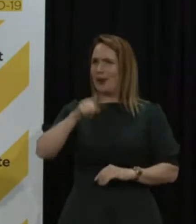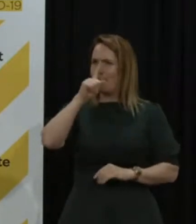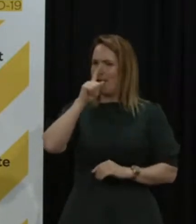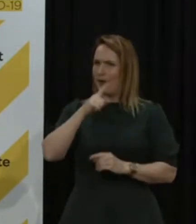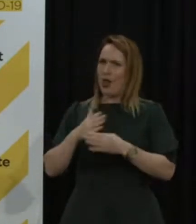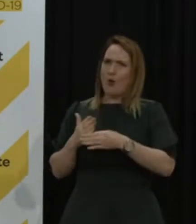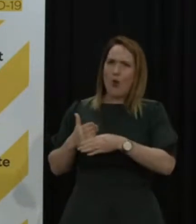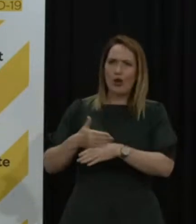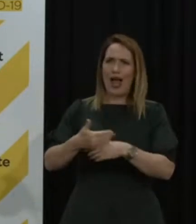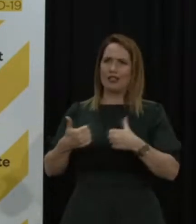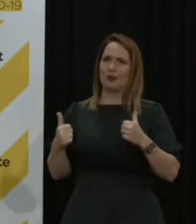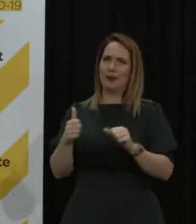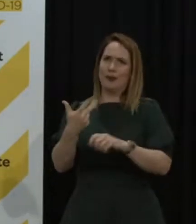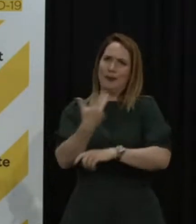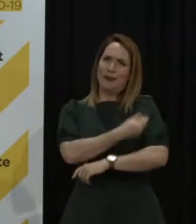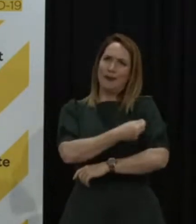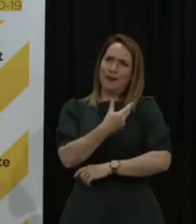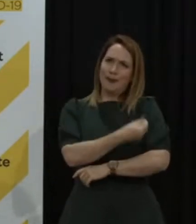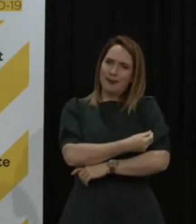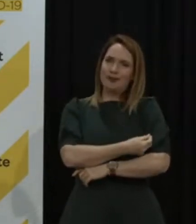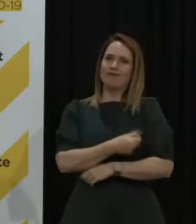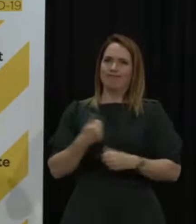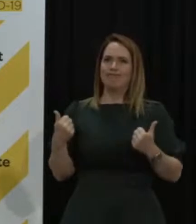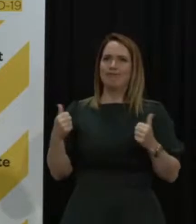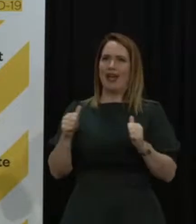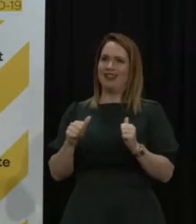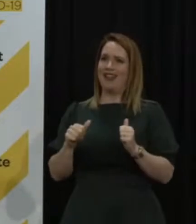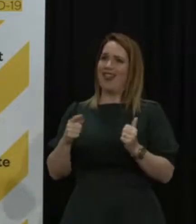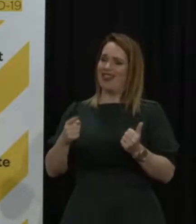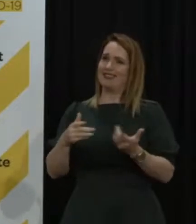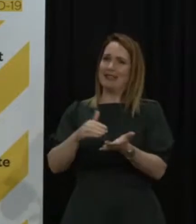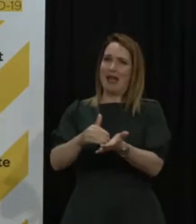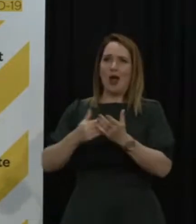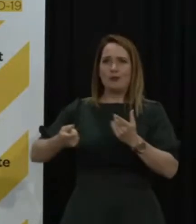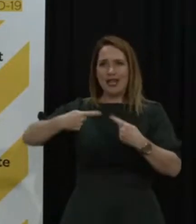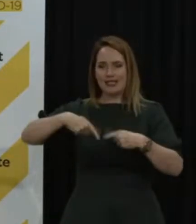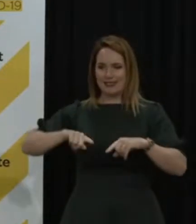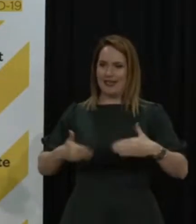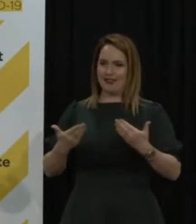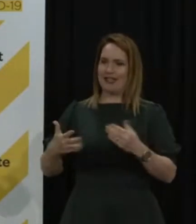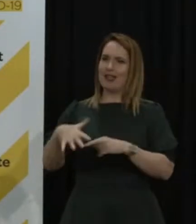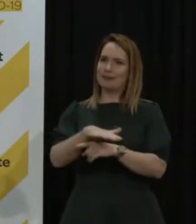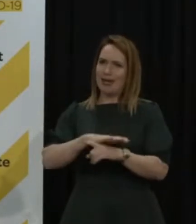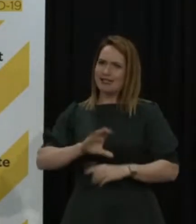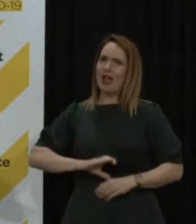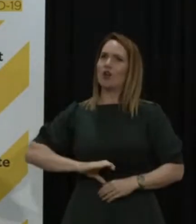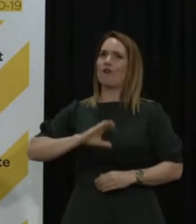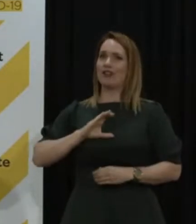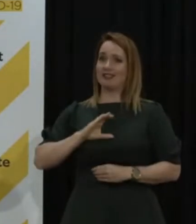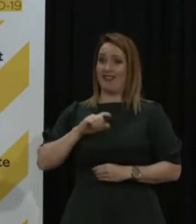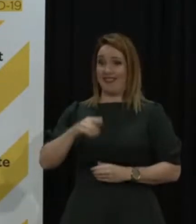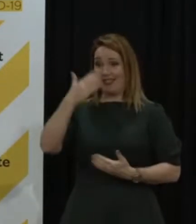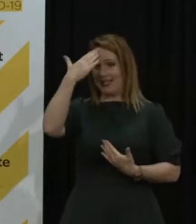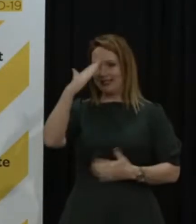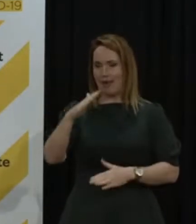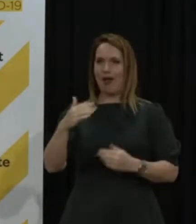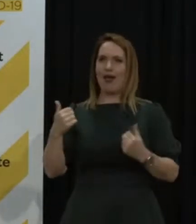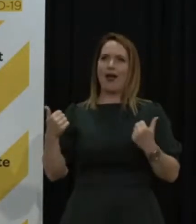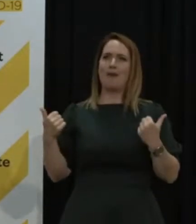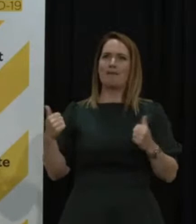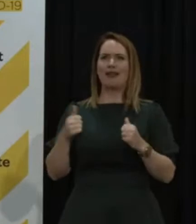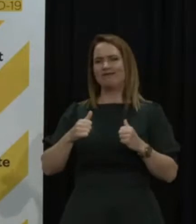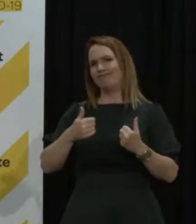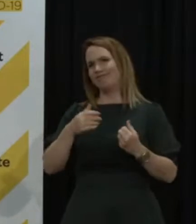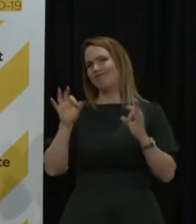It's based on the values that have served us so well, and I hope gives people the space and confidence they have the summer break that they all